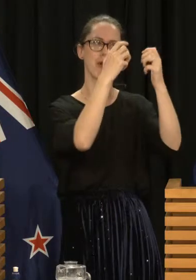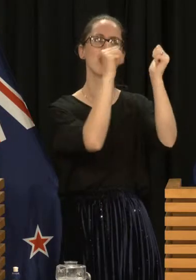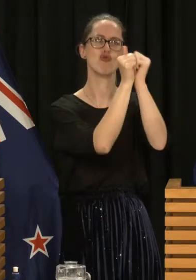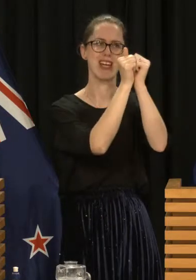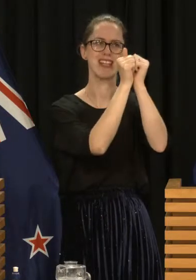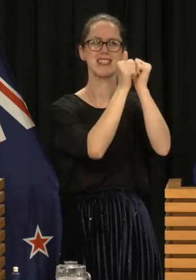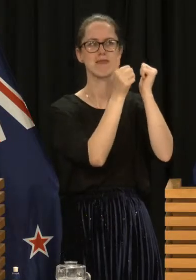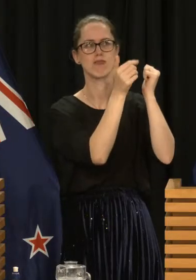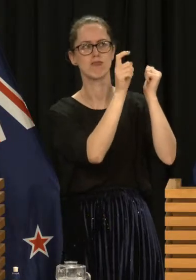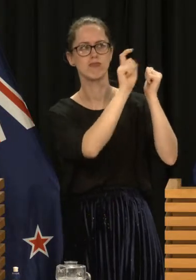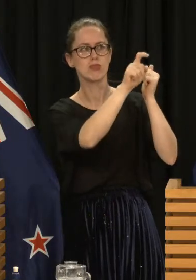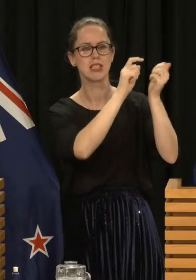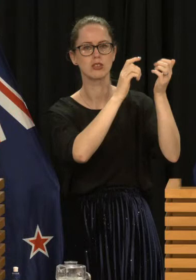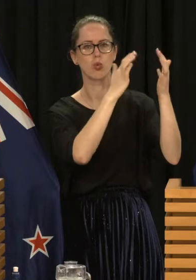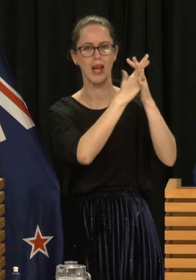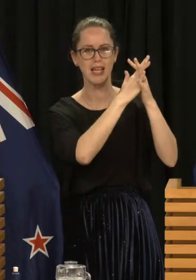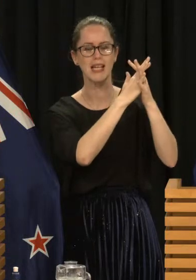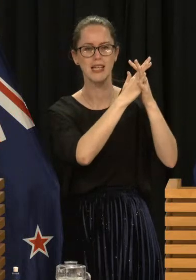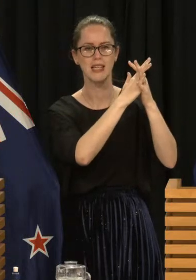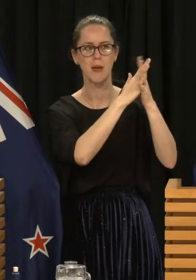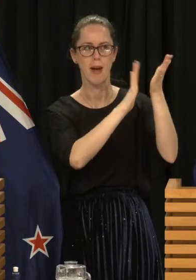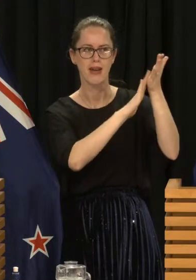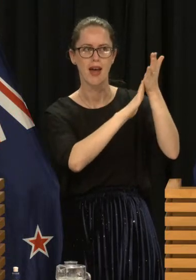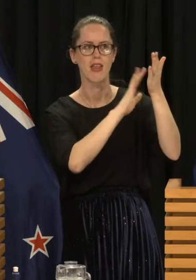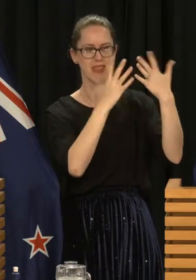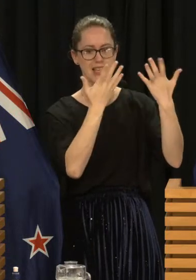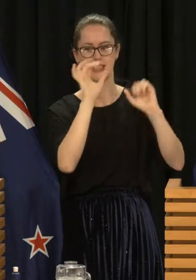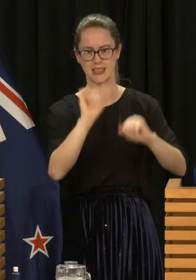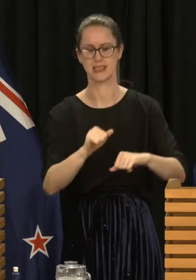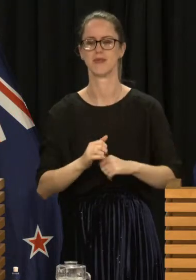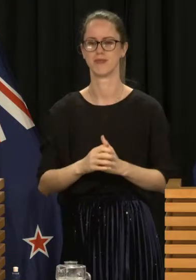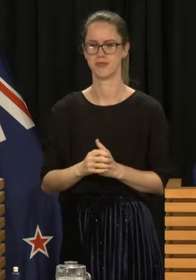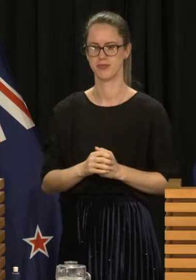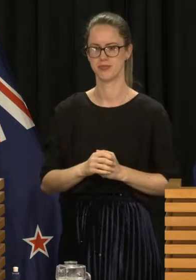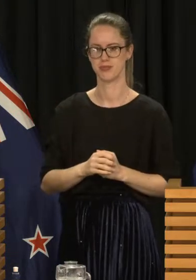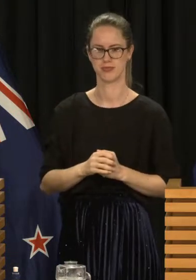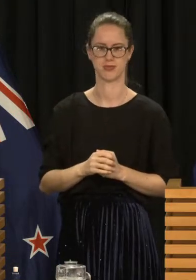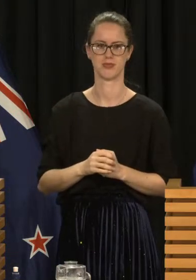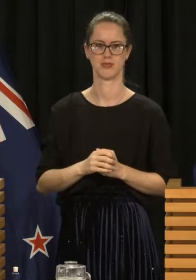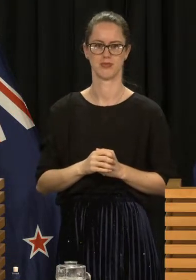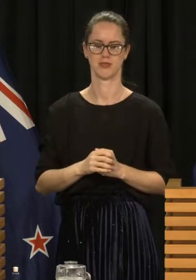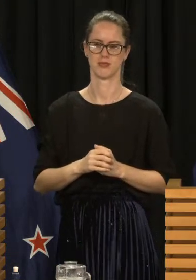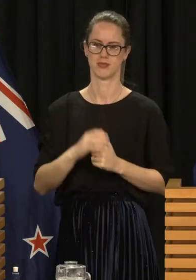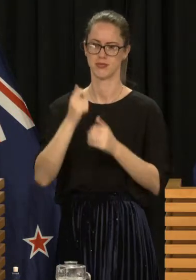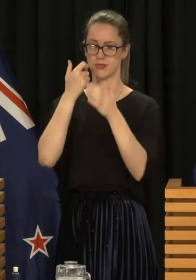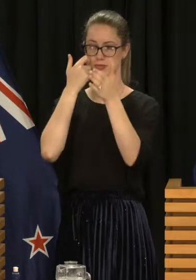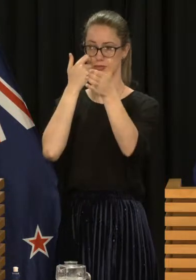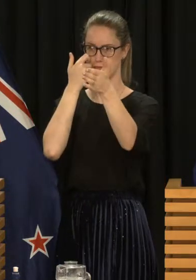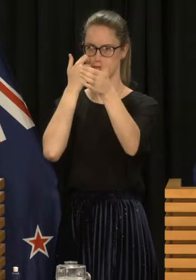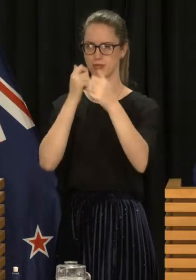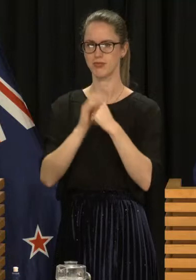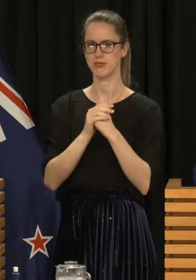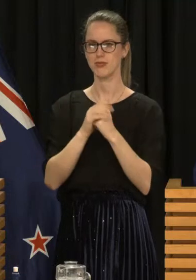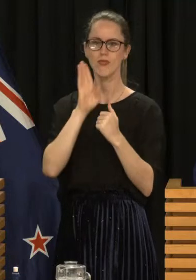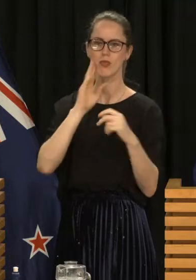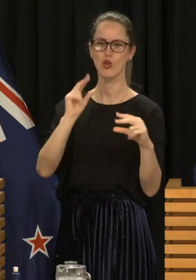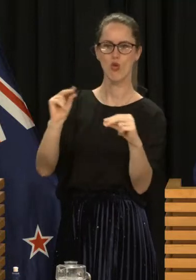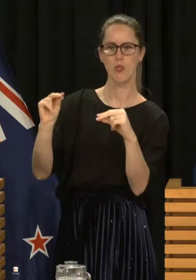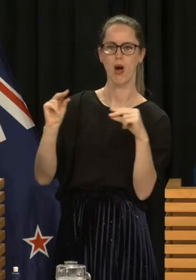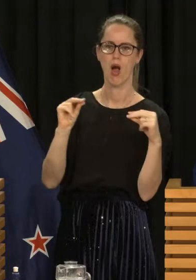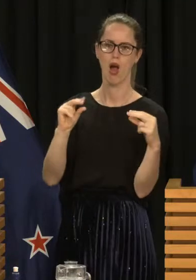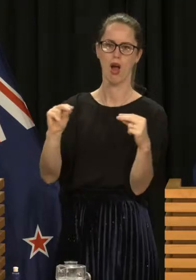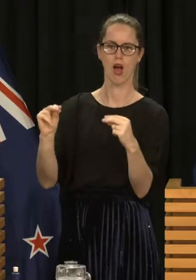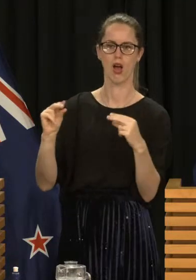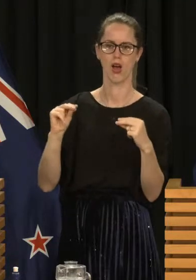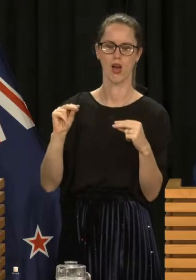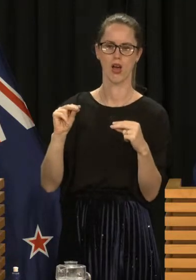that recommendation that the Prime Minister and I will be making on Monday, yes. When would that, one of the rumours that's circulating is